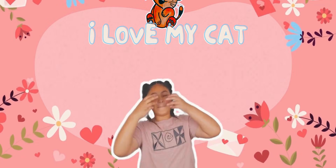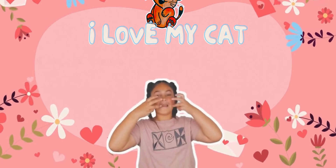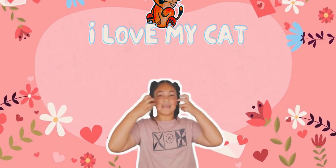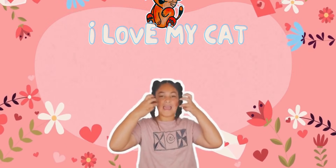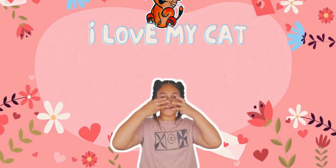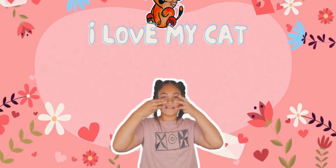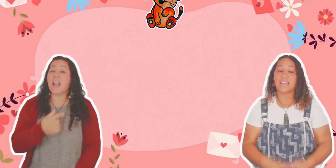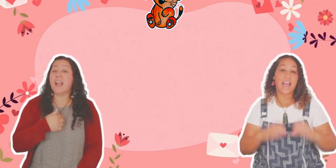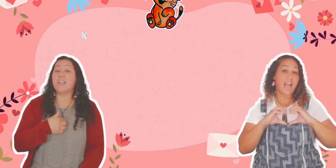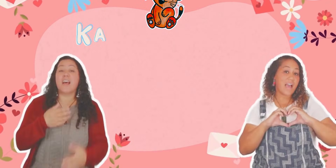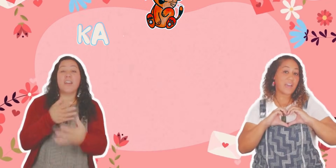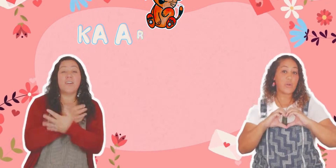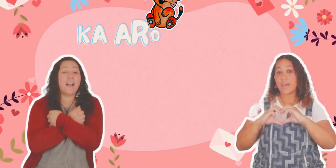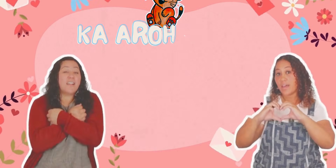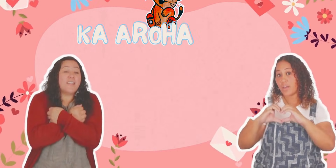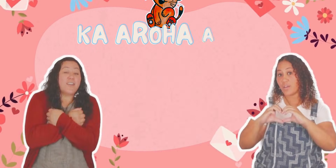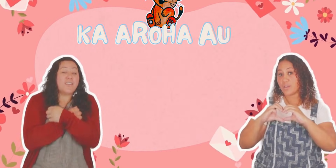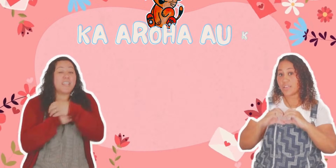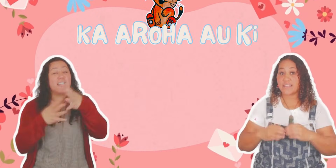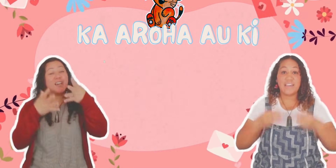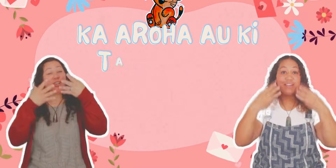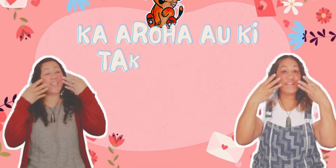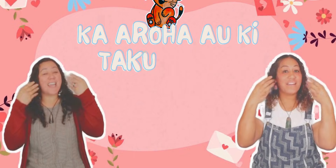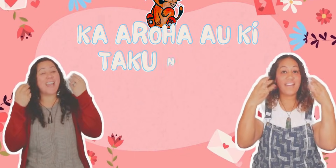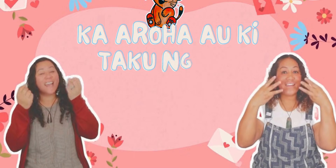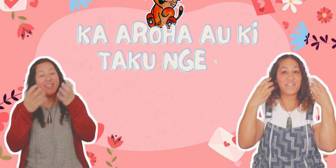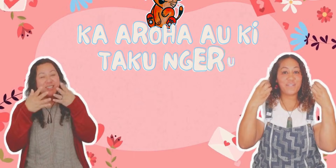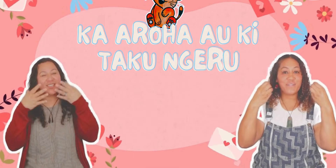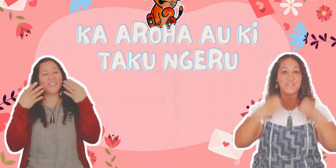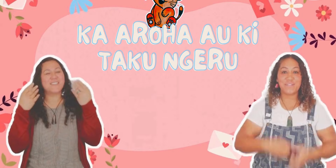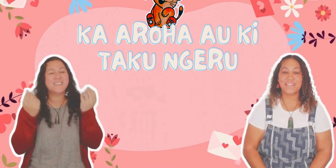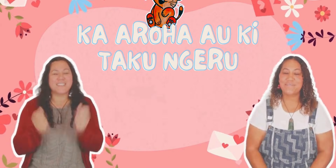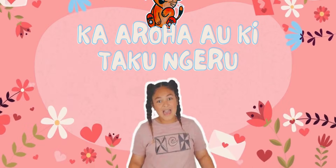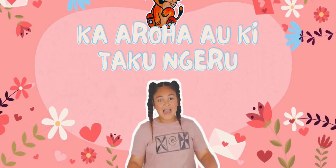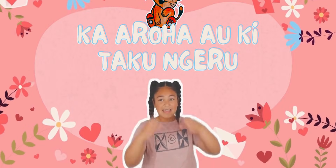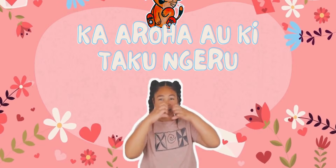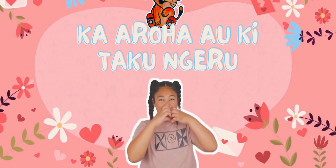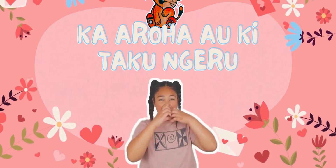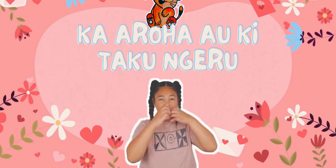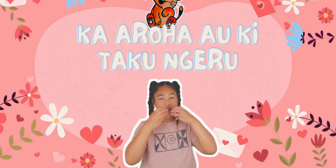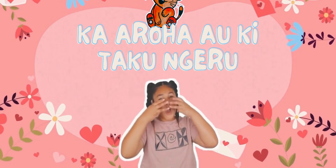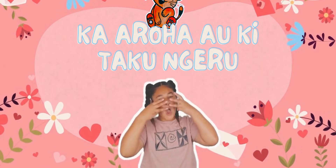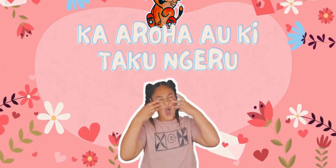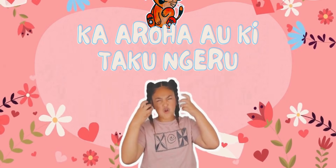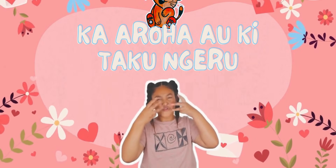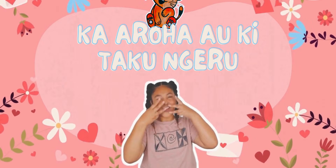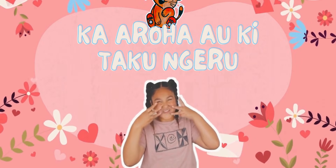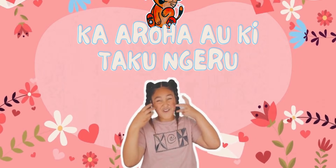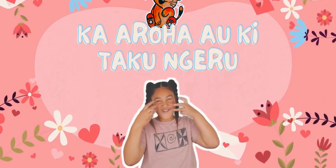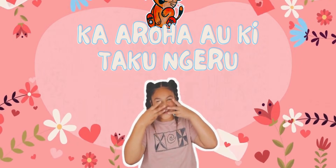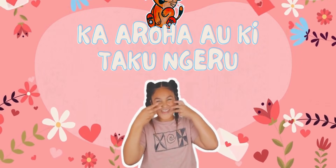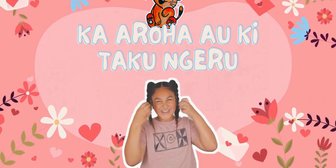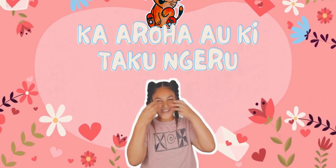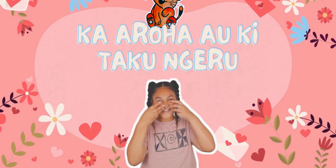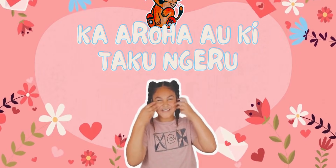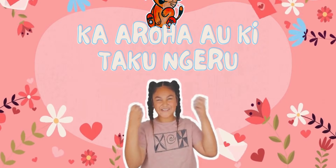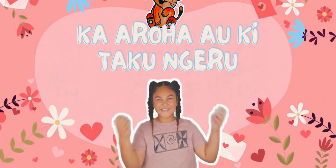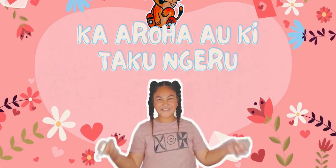love my cat. Ka aroha o ki taku ngeru. Ka aroha o ki